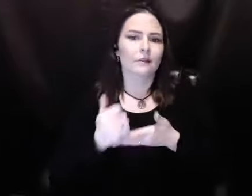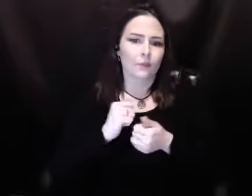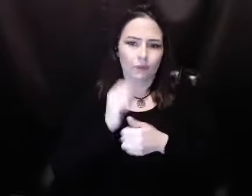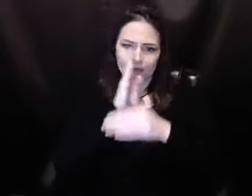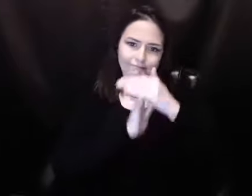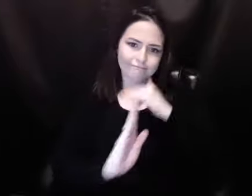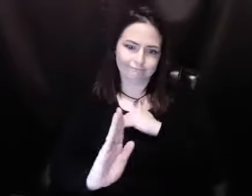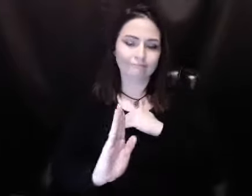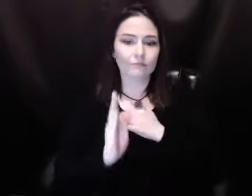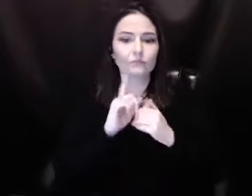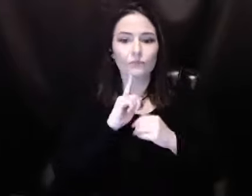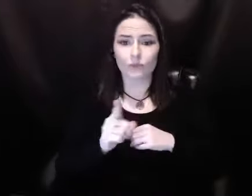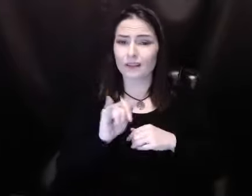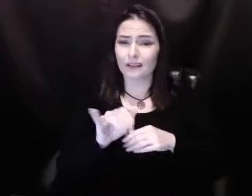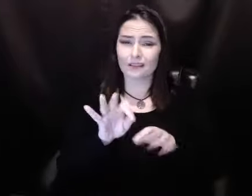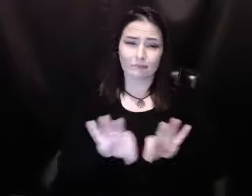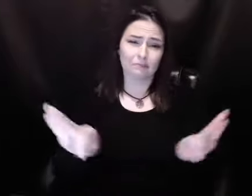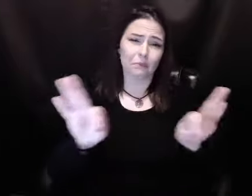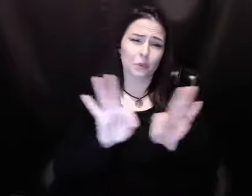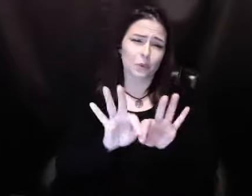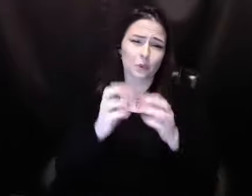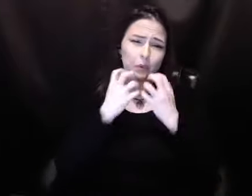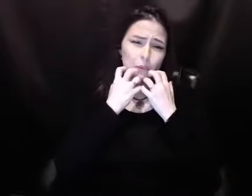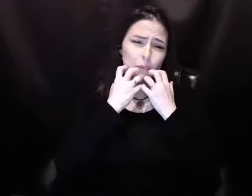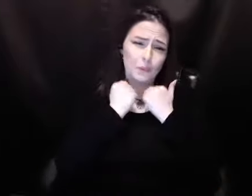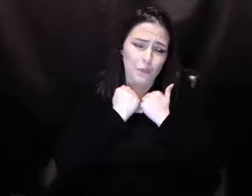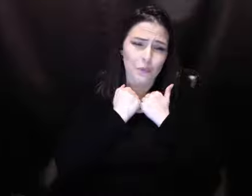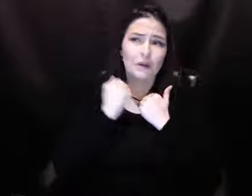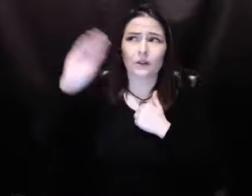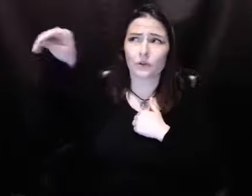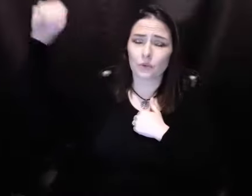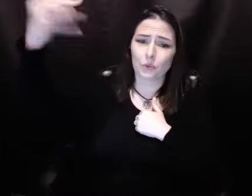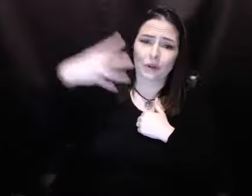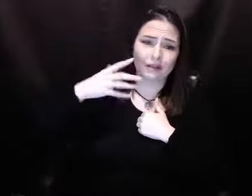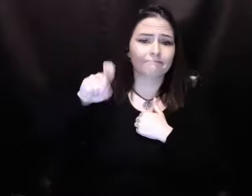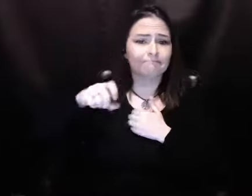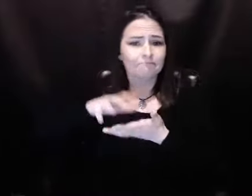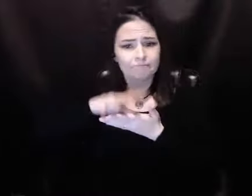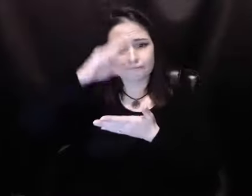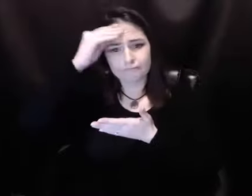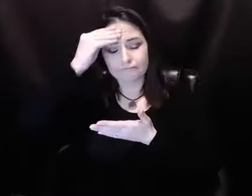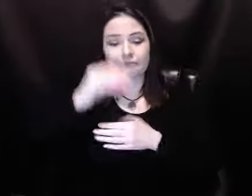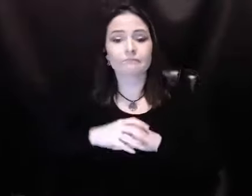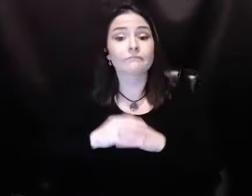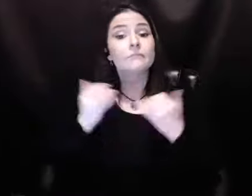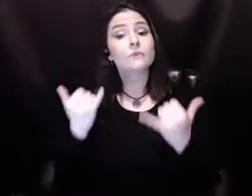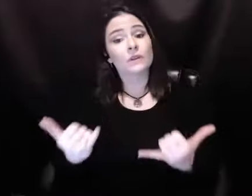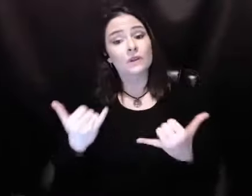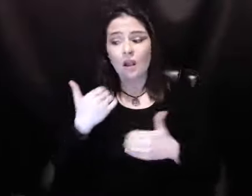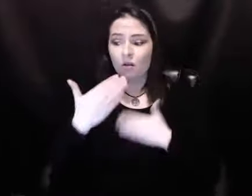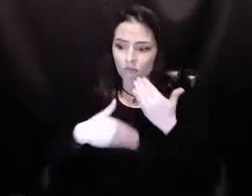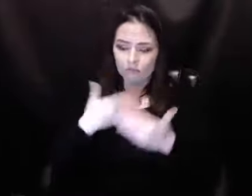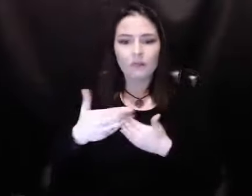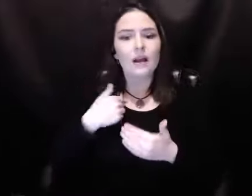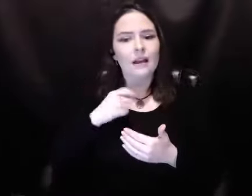I've discovered that have been highlighted in owning up in step 4, 5, and 6. It has brought me awareness to do